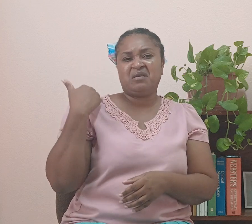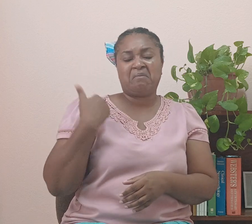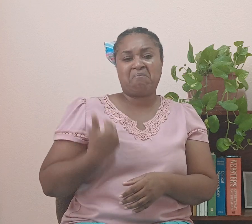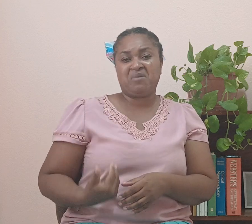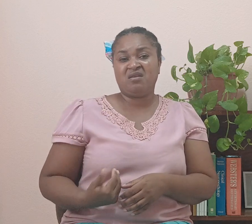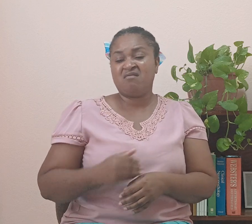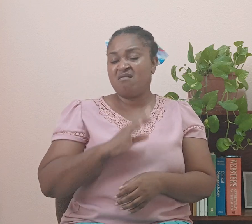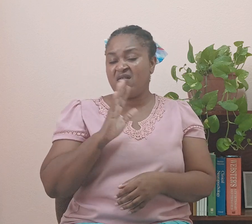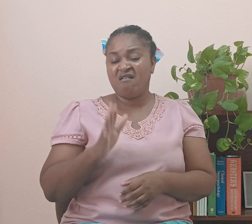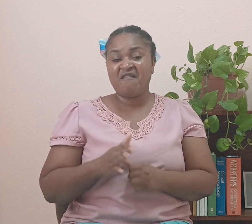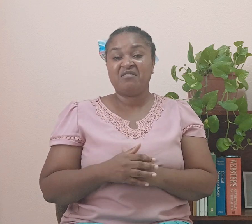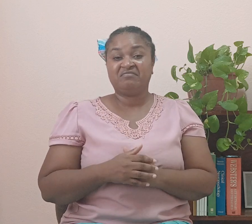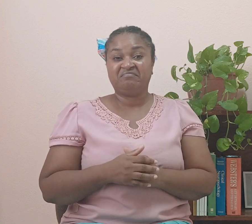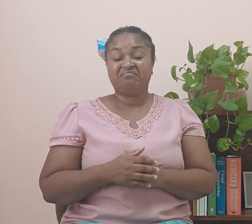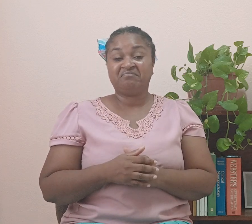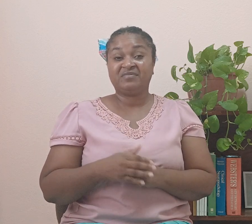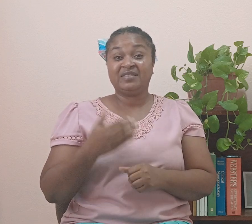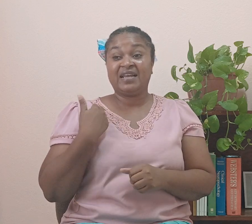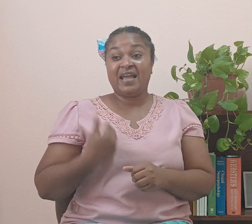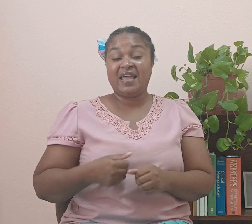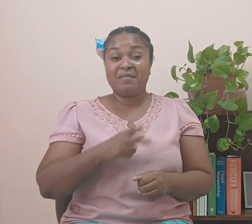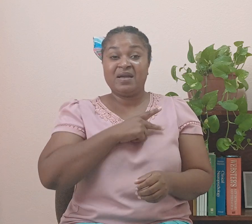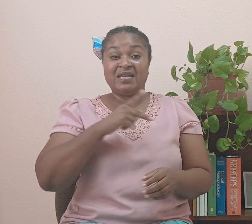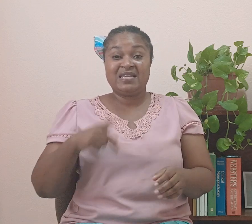I am a kingdom builder.